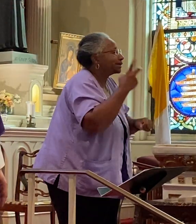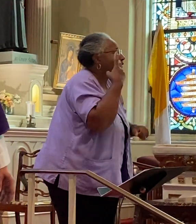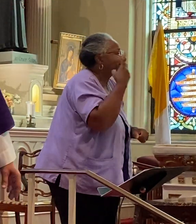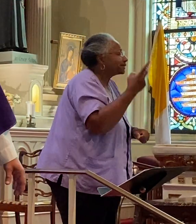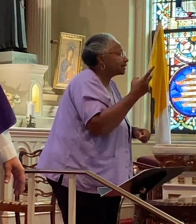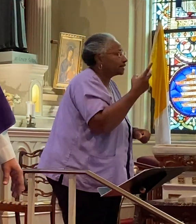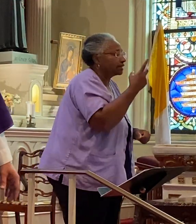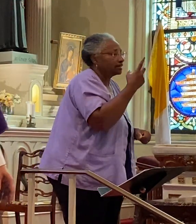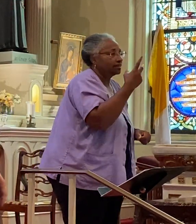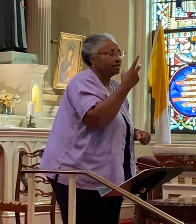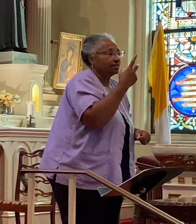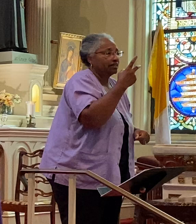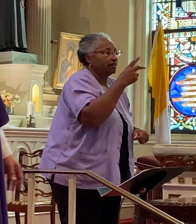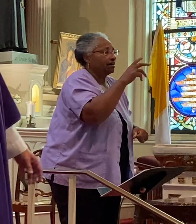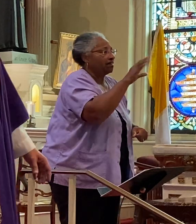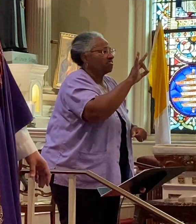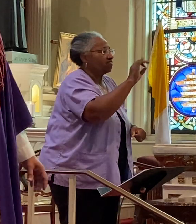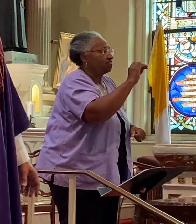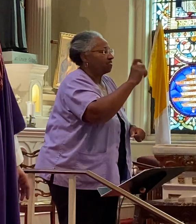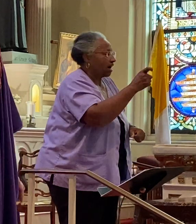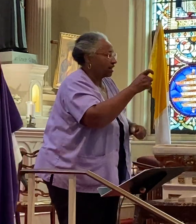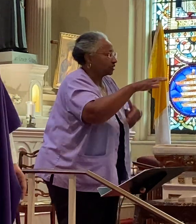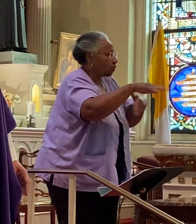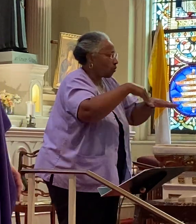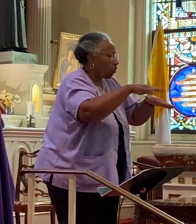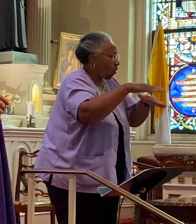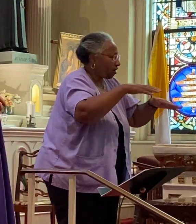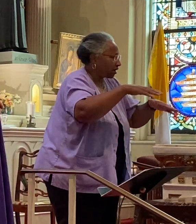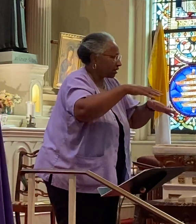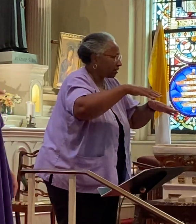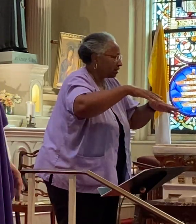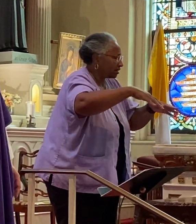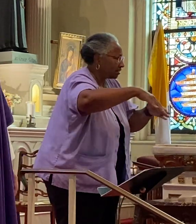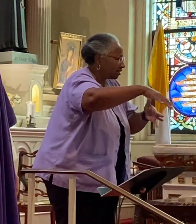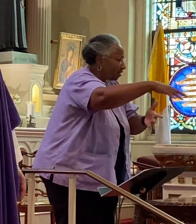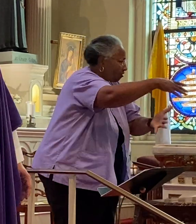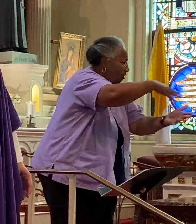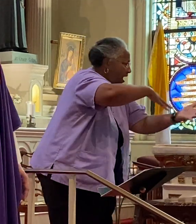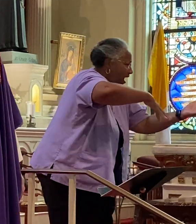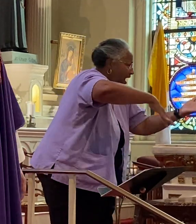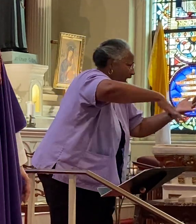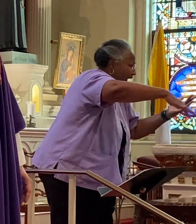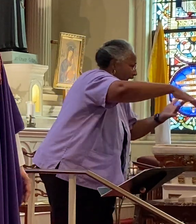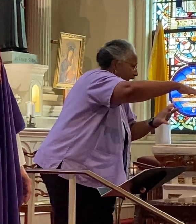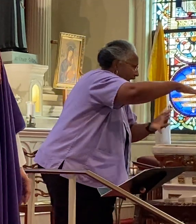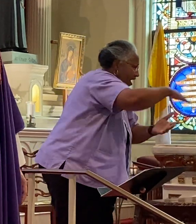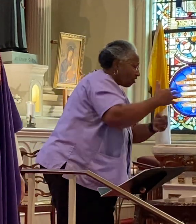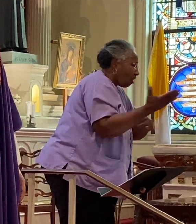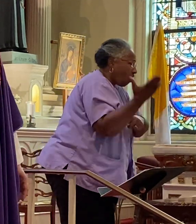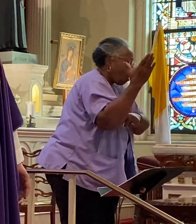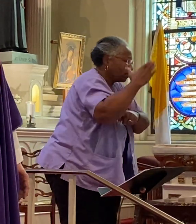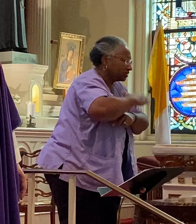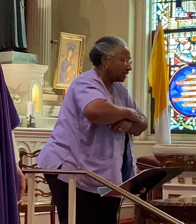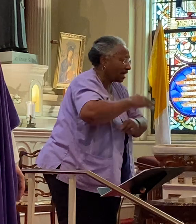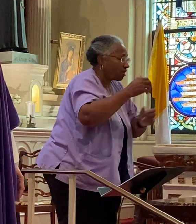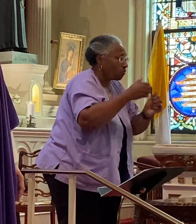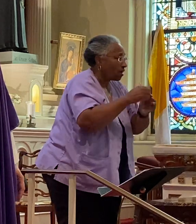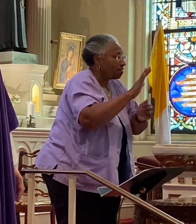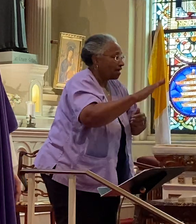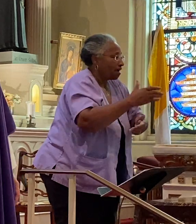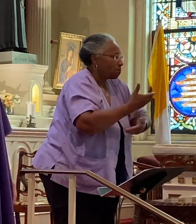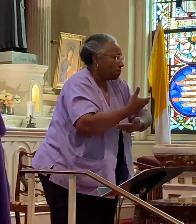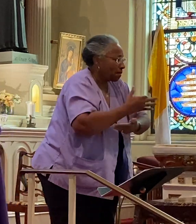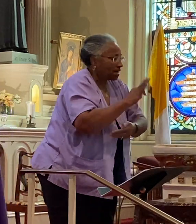around with their little cubs, their little babies. And I remember thinking, I hope that fox doesn't get any closer to